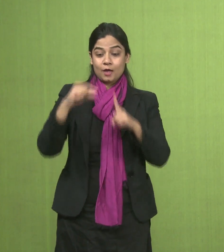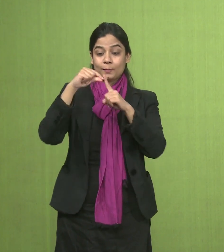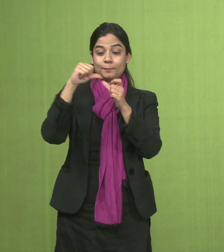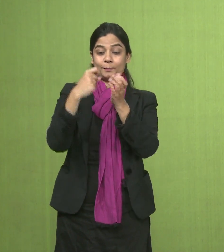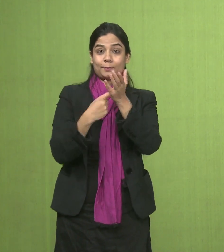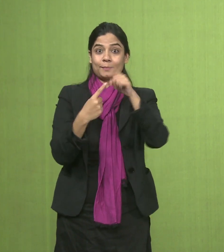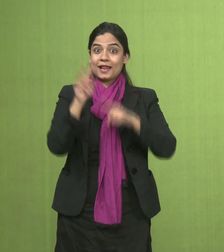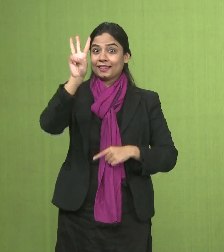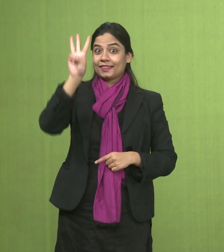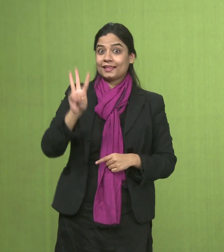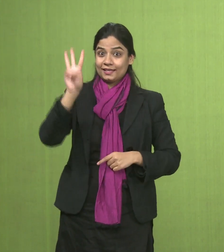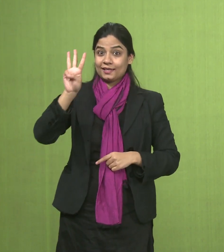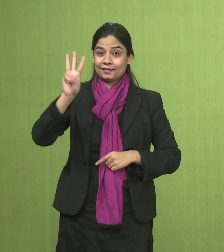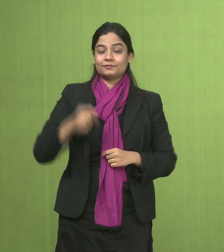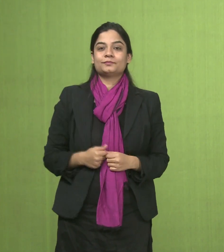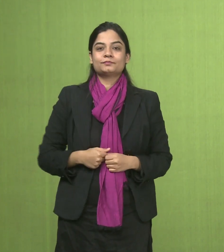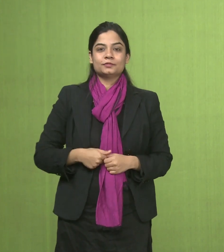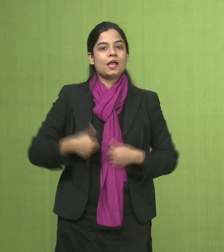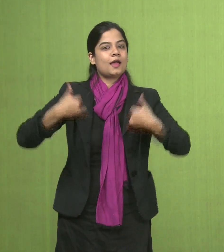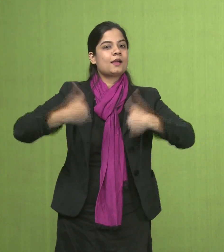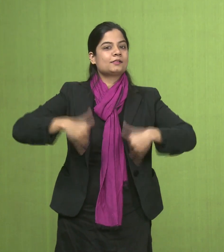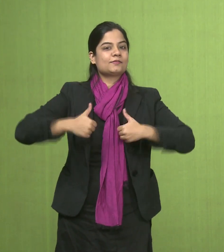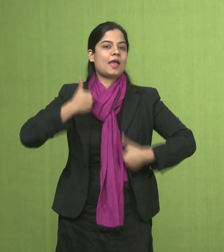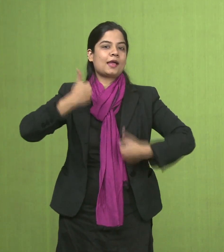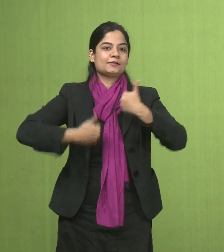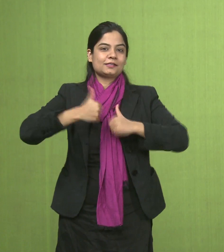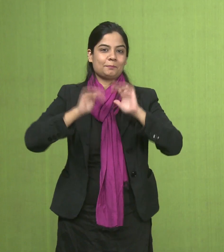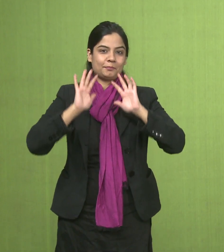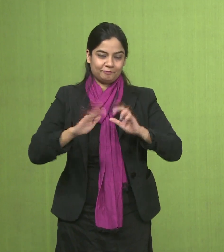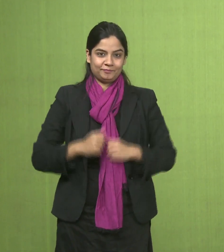now. So part 3 of this lesson will be an activity.